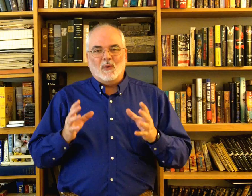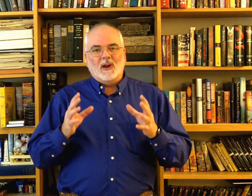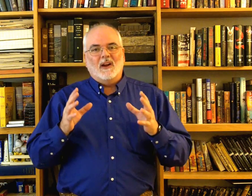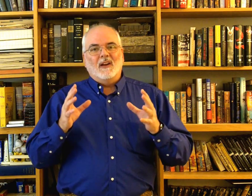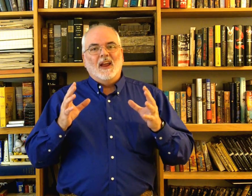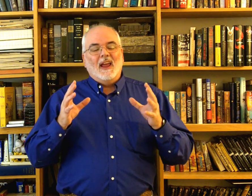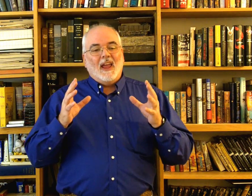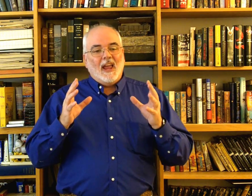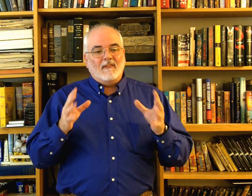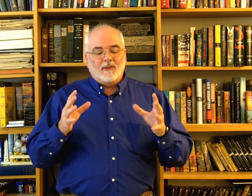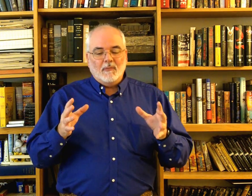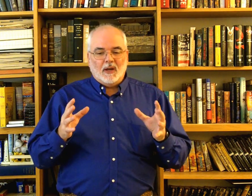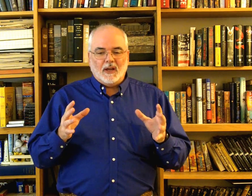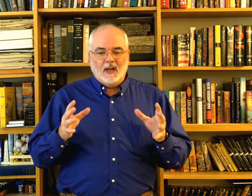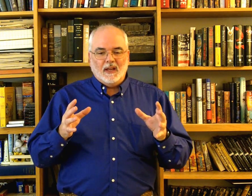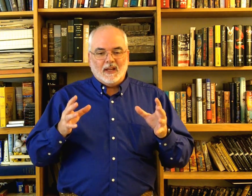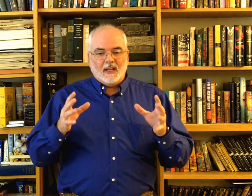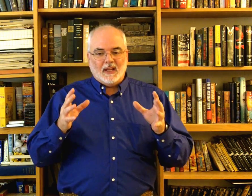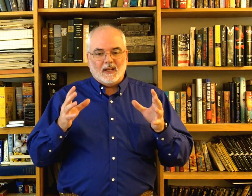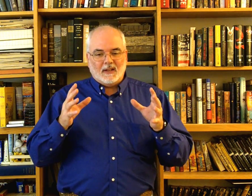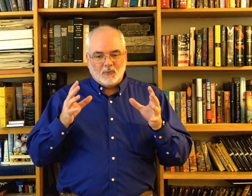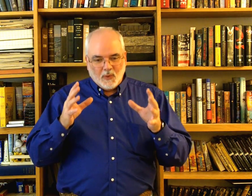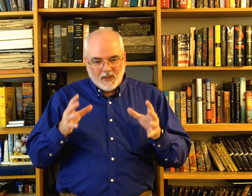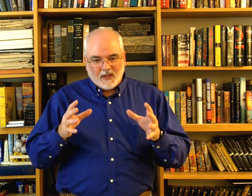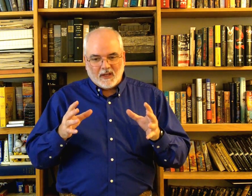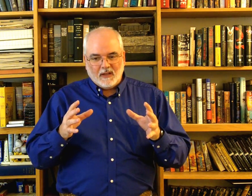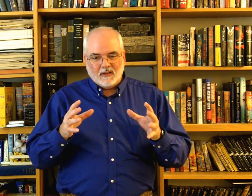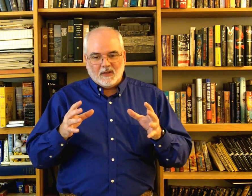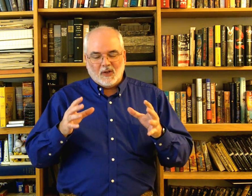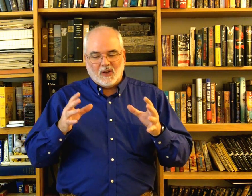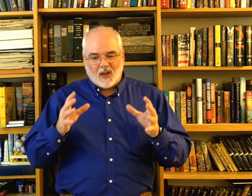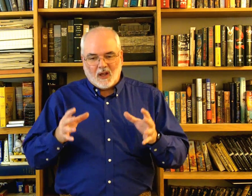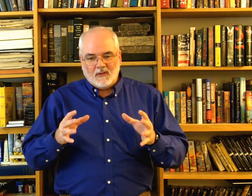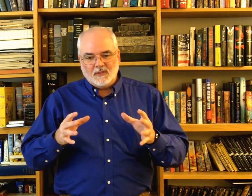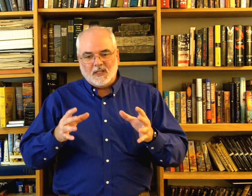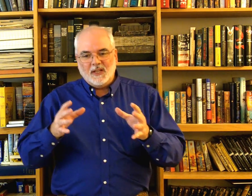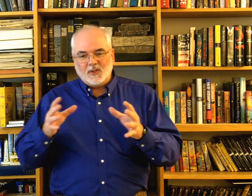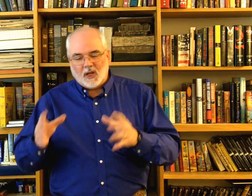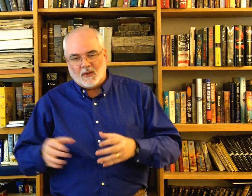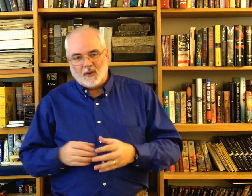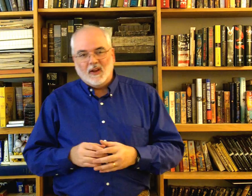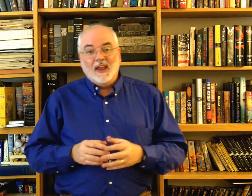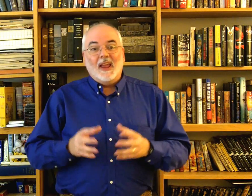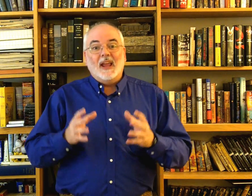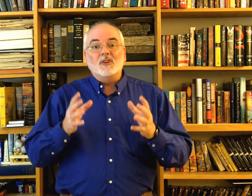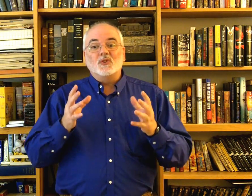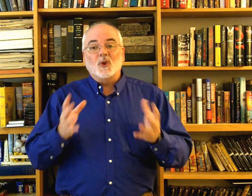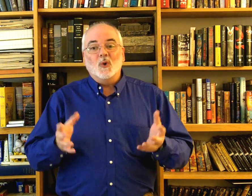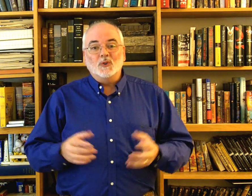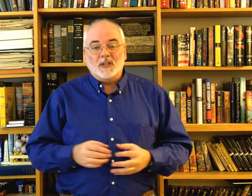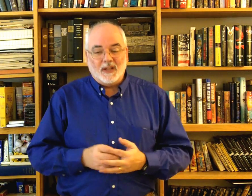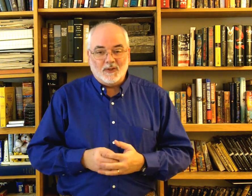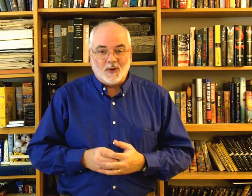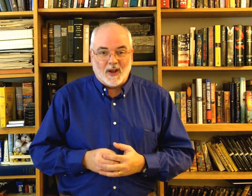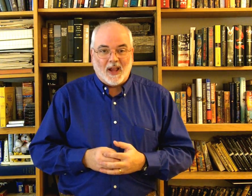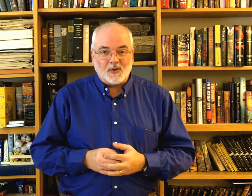where everybody really loves each other and shows it in their